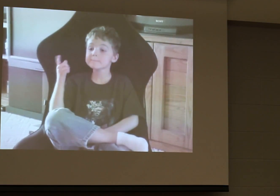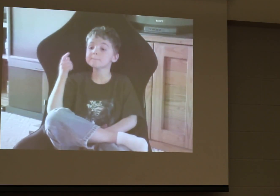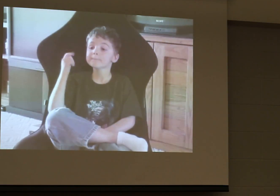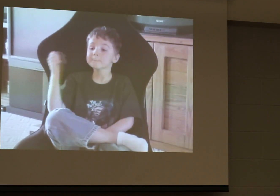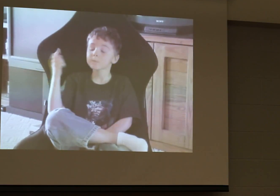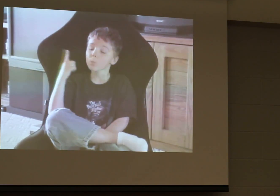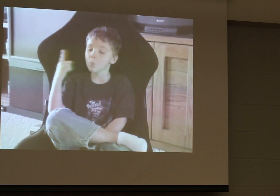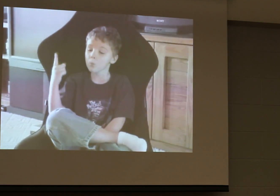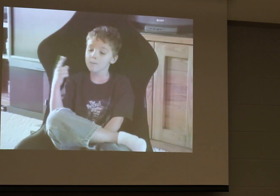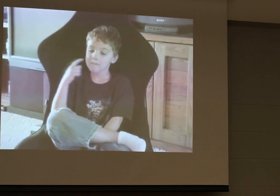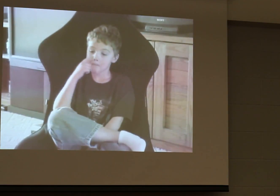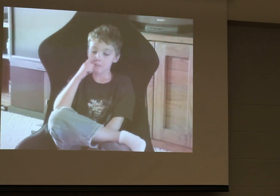And